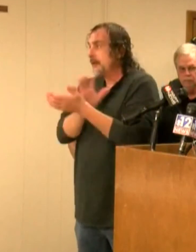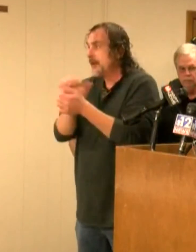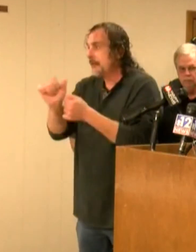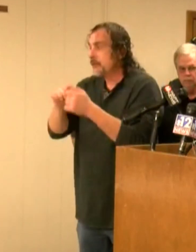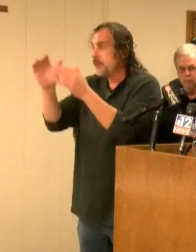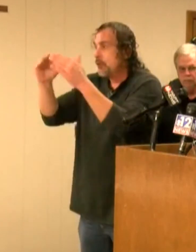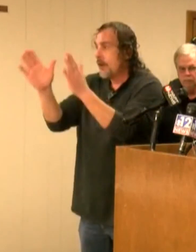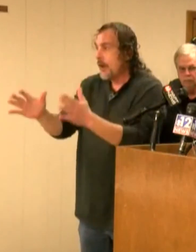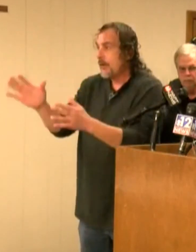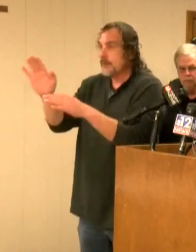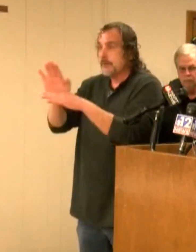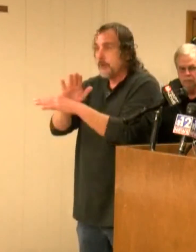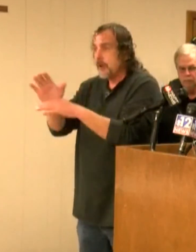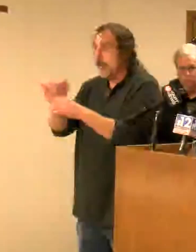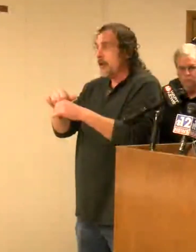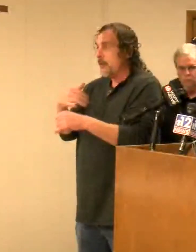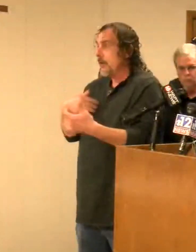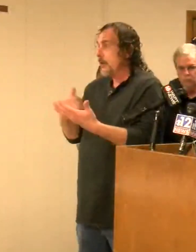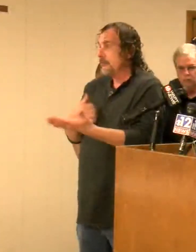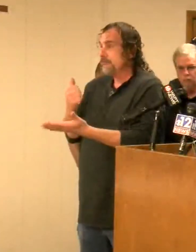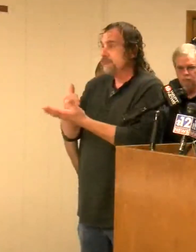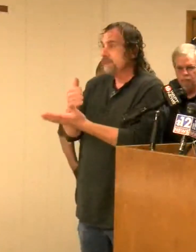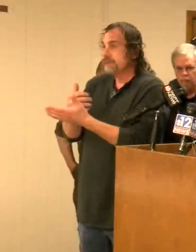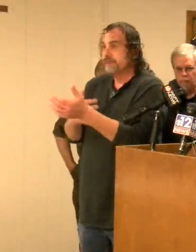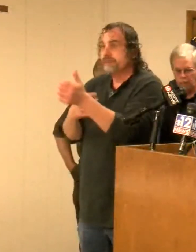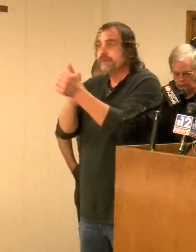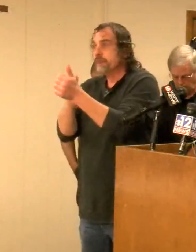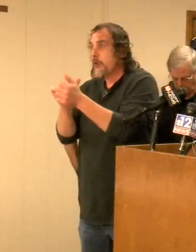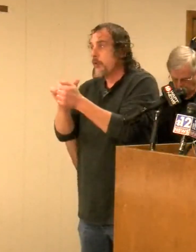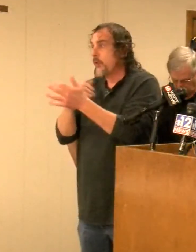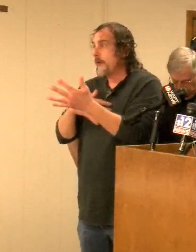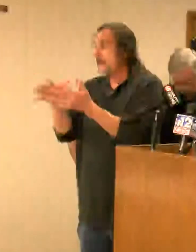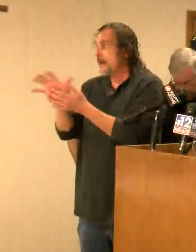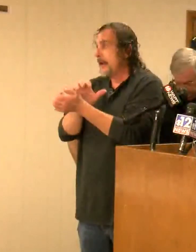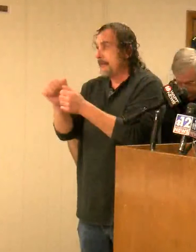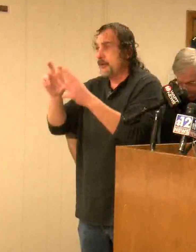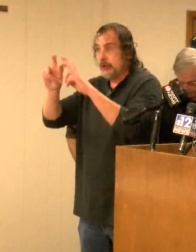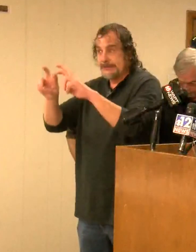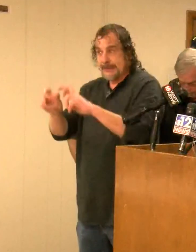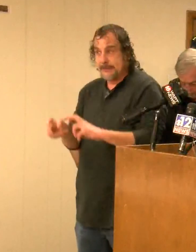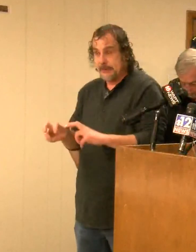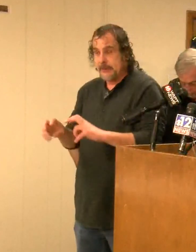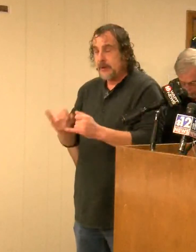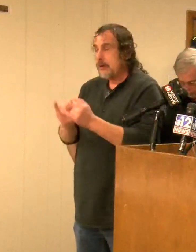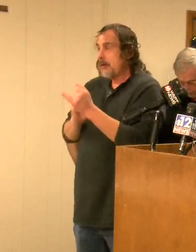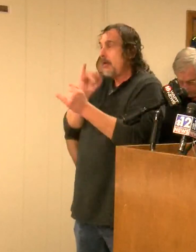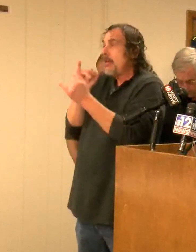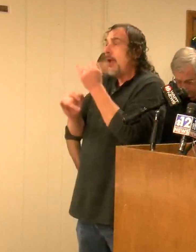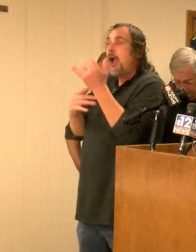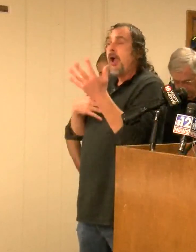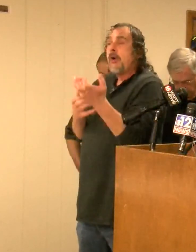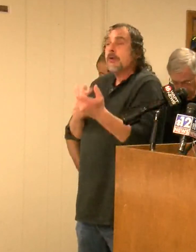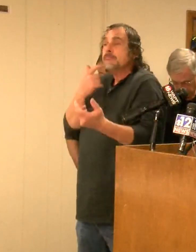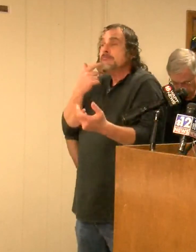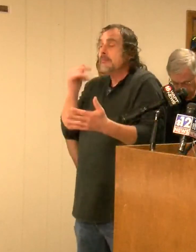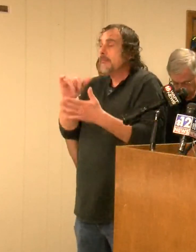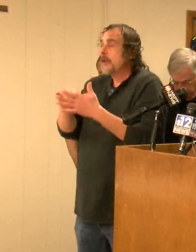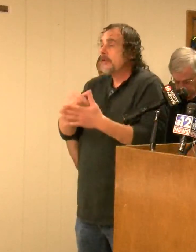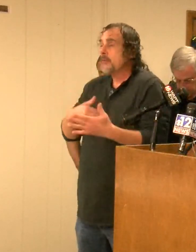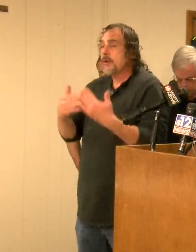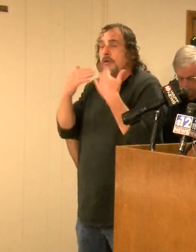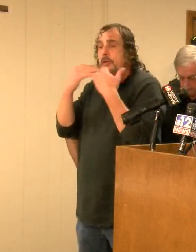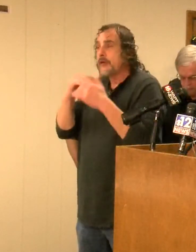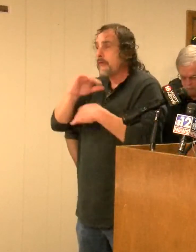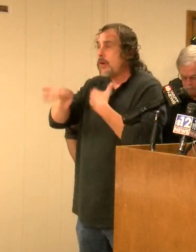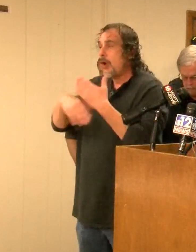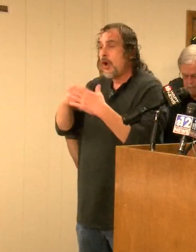or your business, and we can follow up with that with the damage assessments. Last thing I want to say is we're thankful to all the citizens